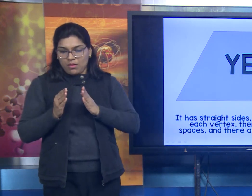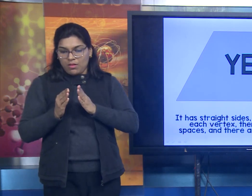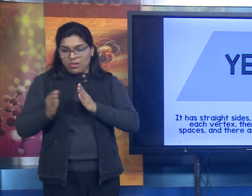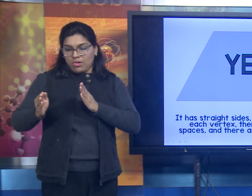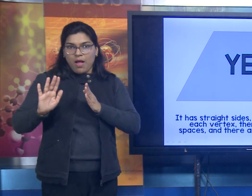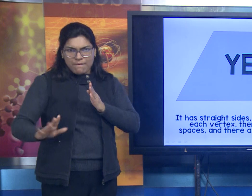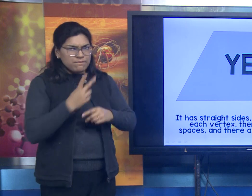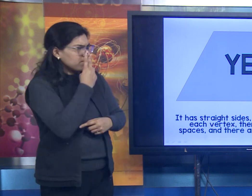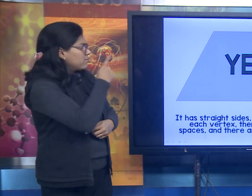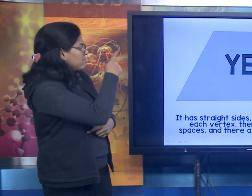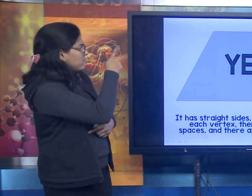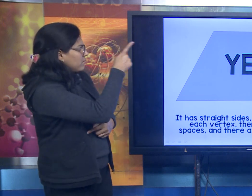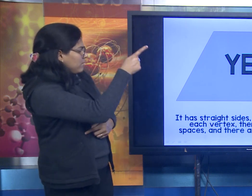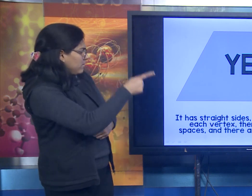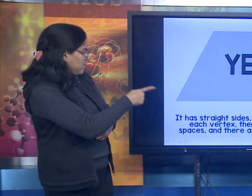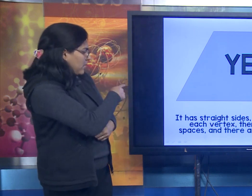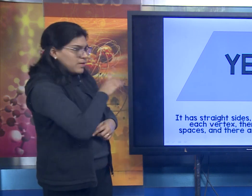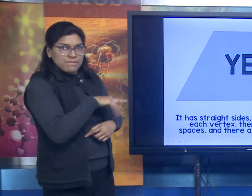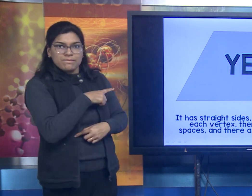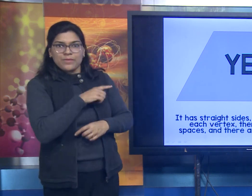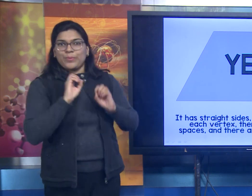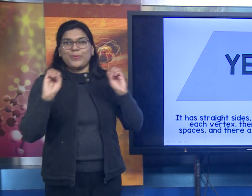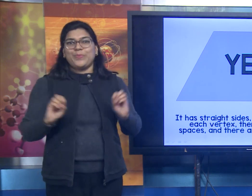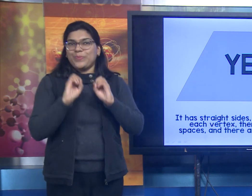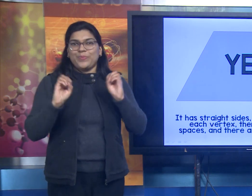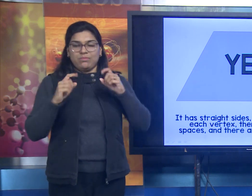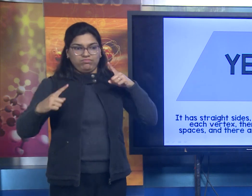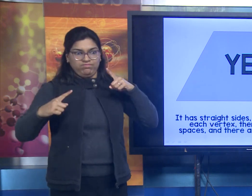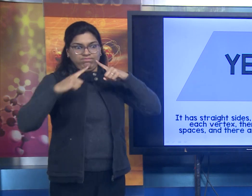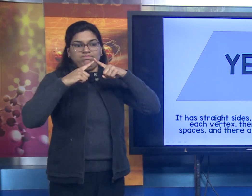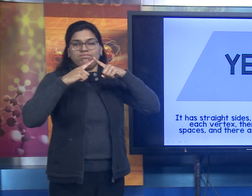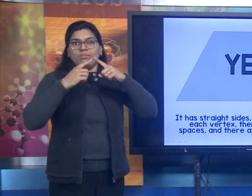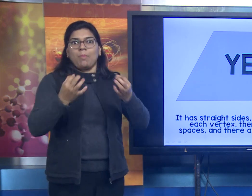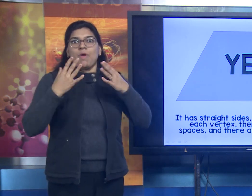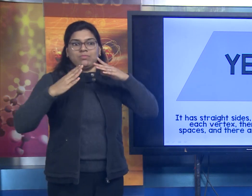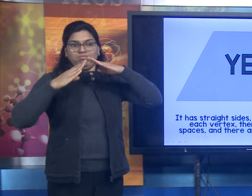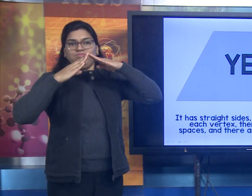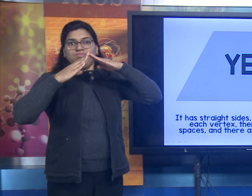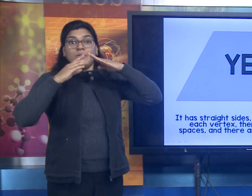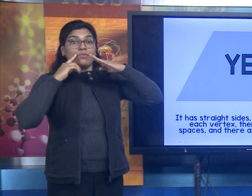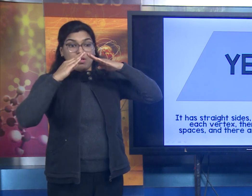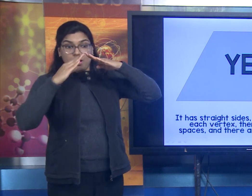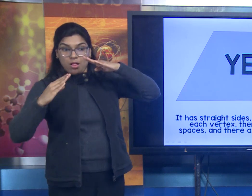it also says that there are no gaps. Can you see any gap in this image? No, because vertex is